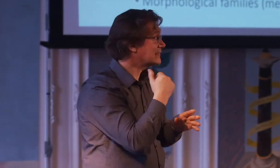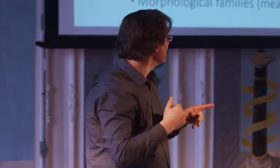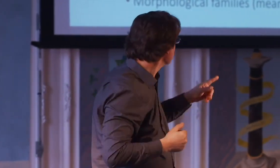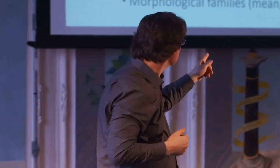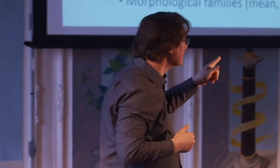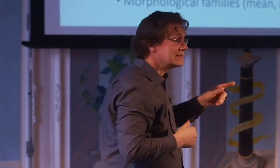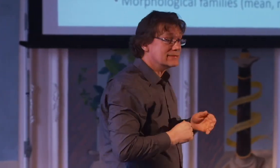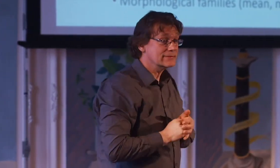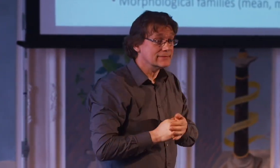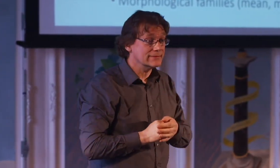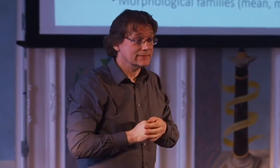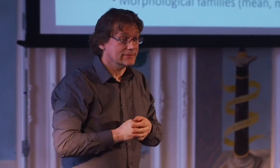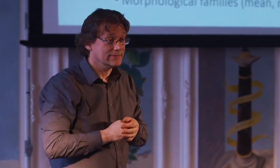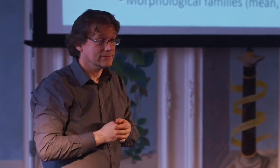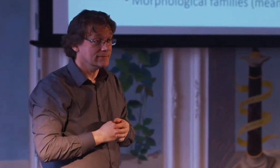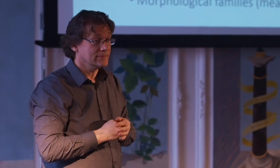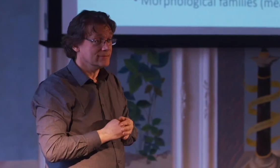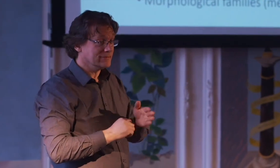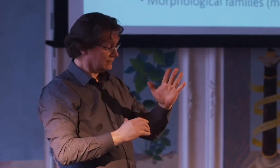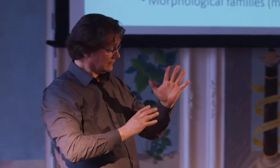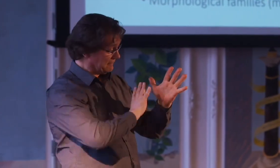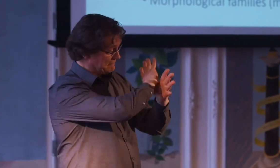And I've given you already some examples of the morphological families.